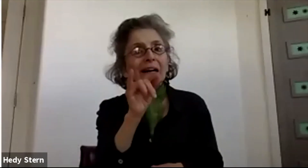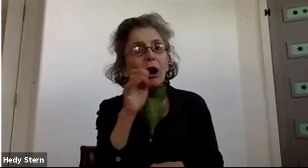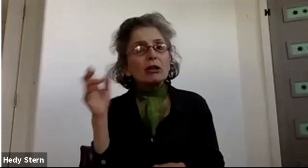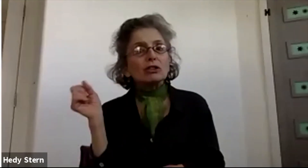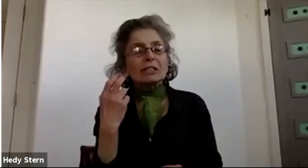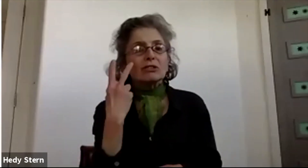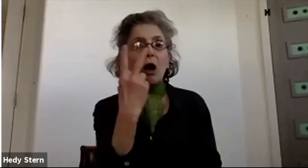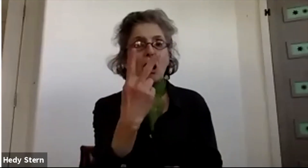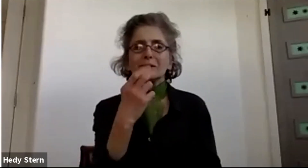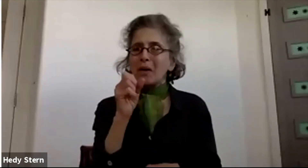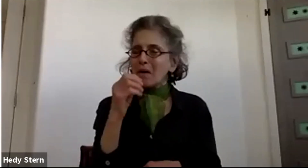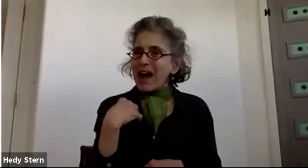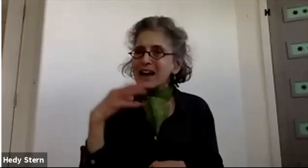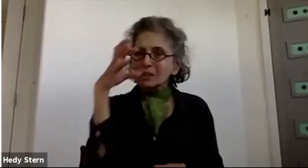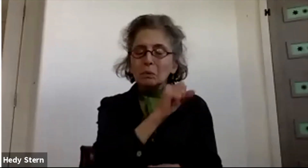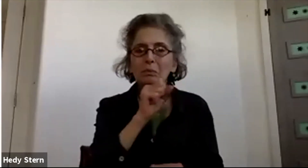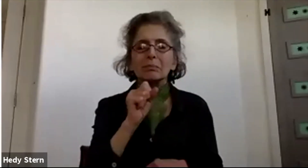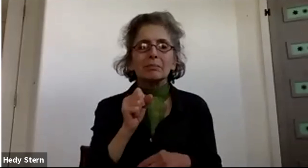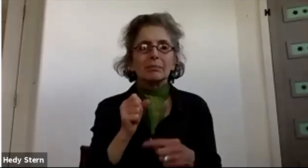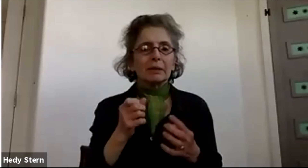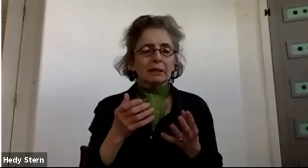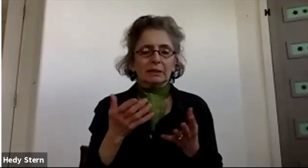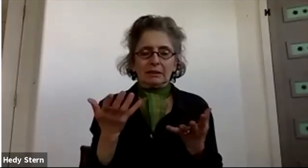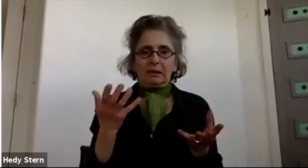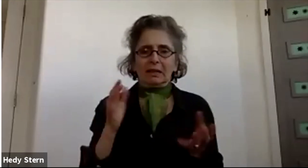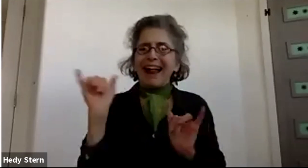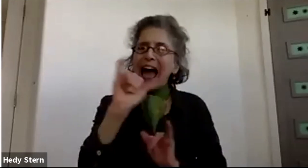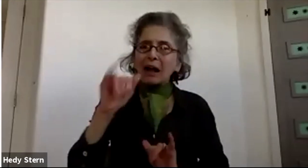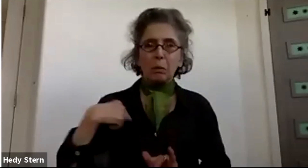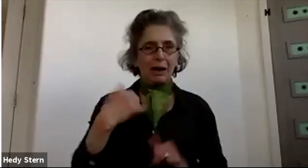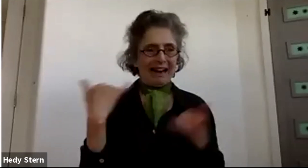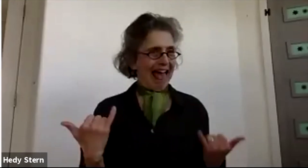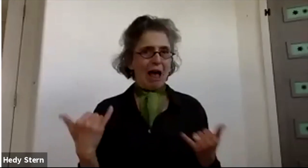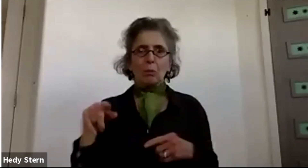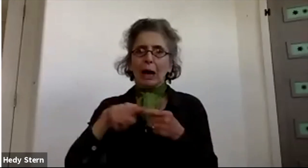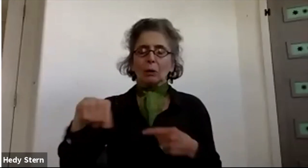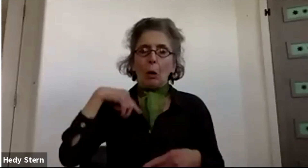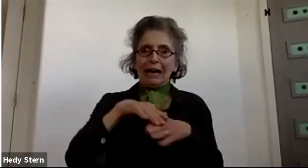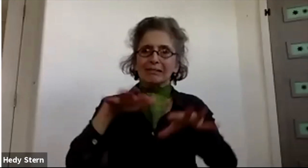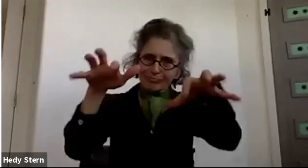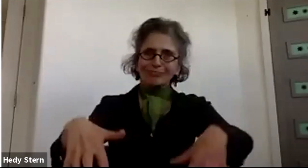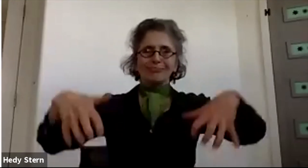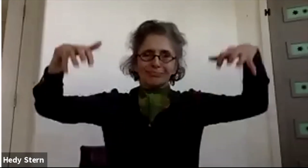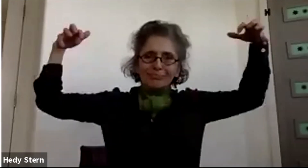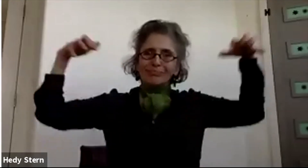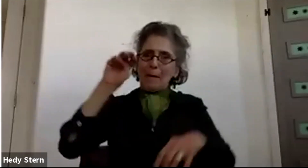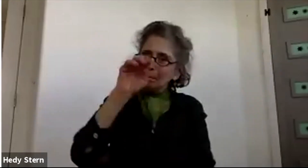that was Hitler's, I mean, I assume that was her perspective of Hitler as we today, when we're in a